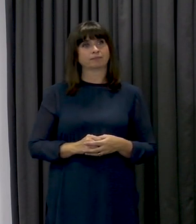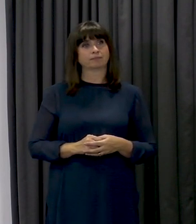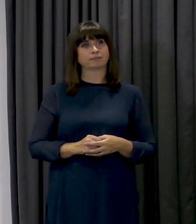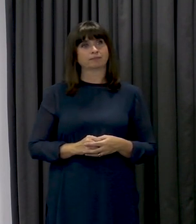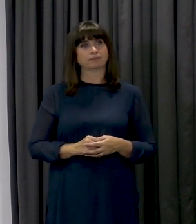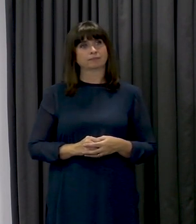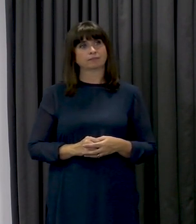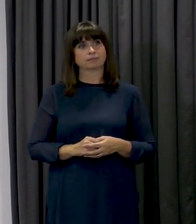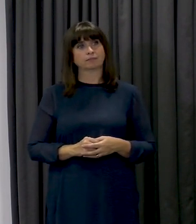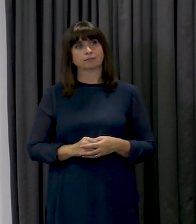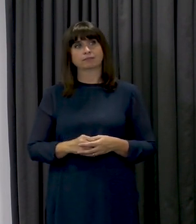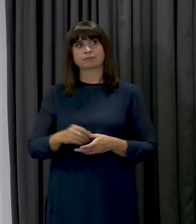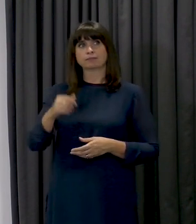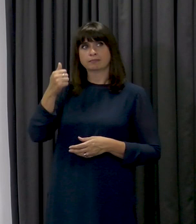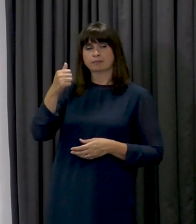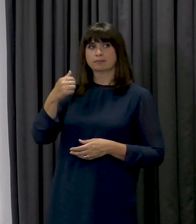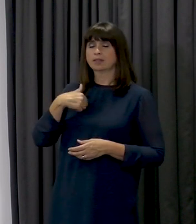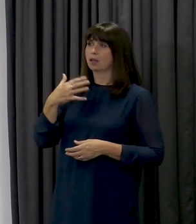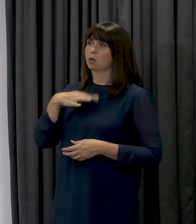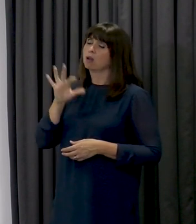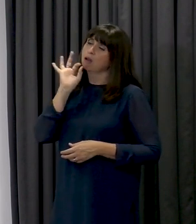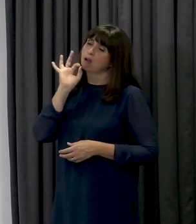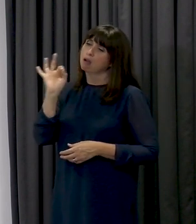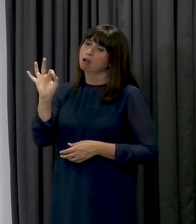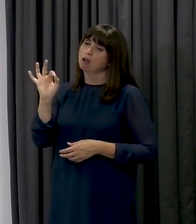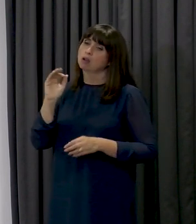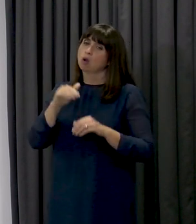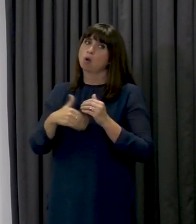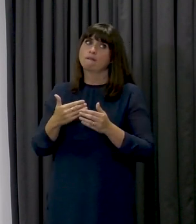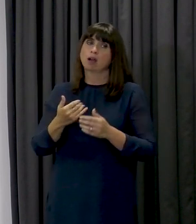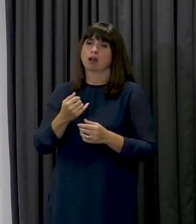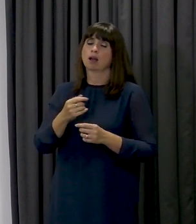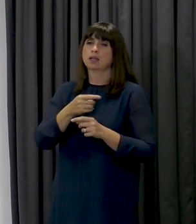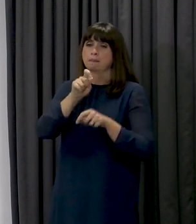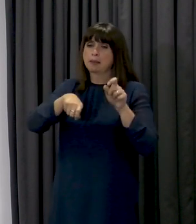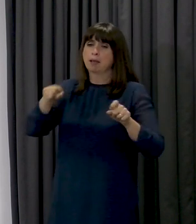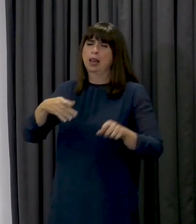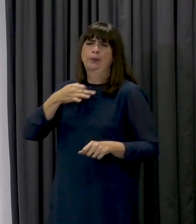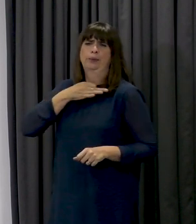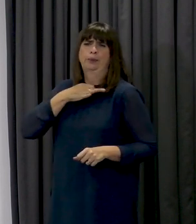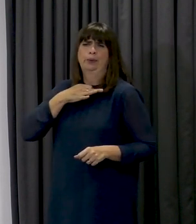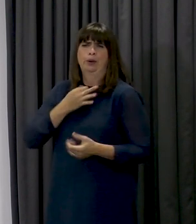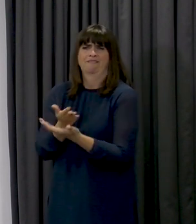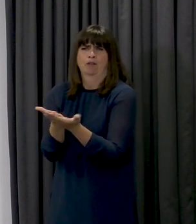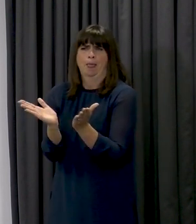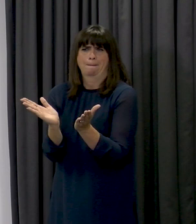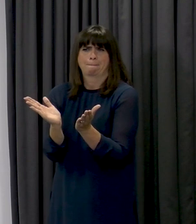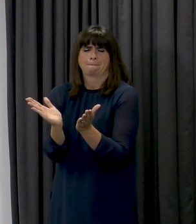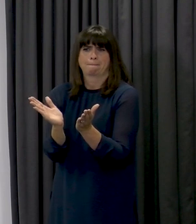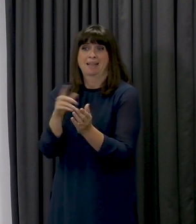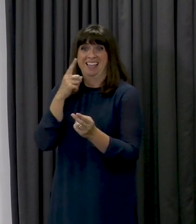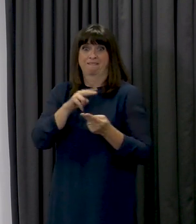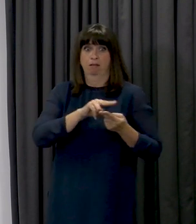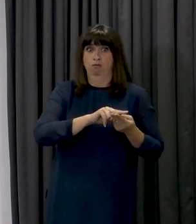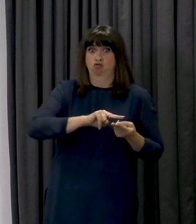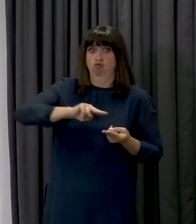Thank you, Minister. My question is to do with more protection for vulnerable people in the community. If there is a second spike,